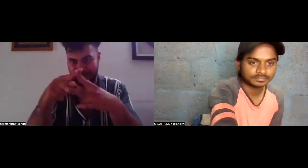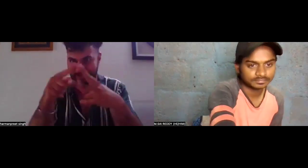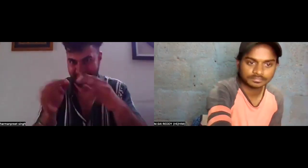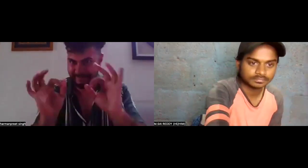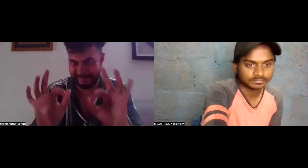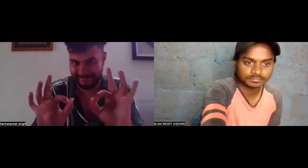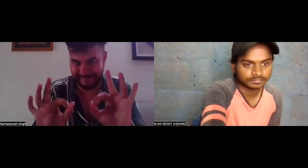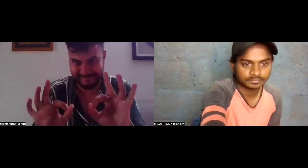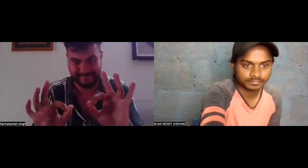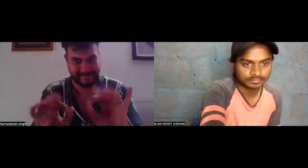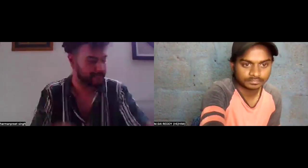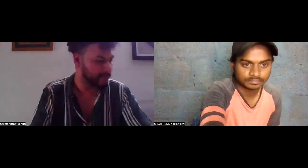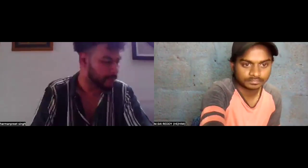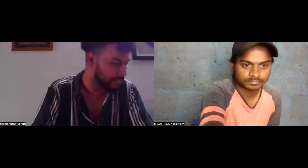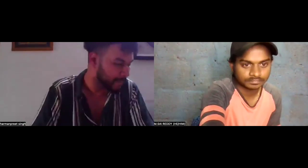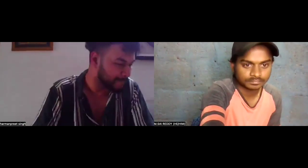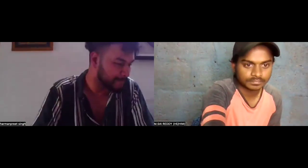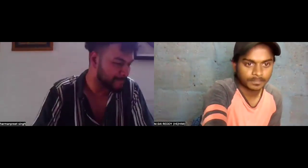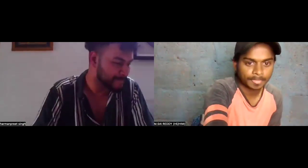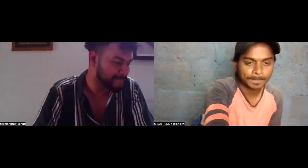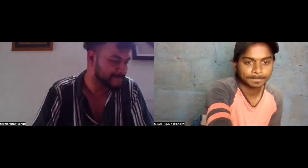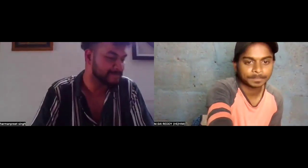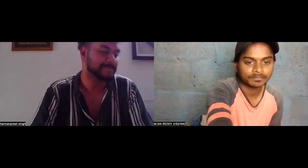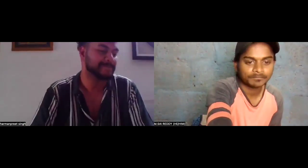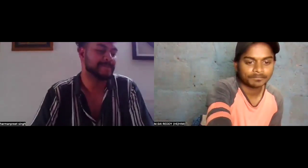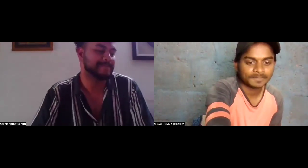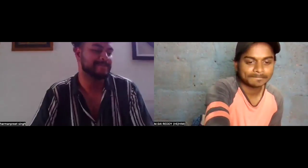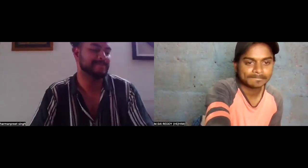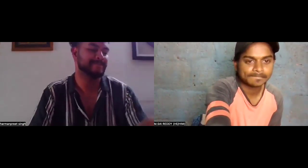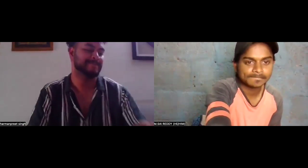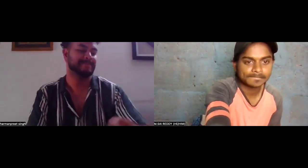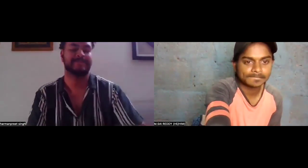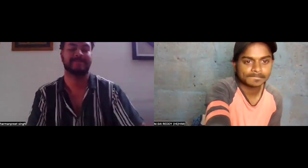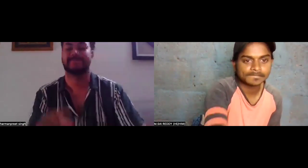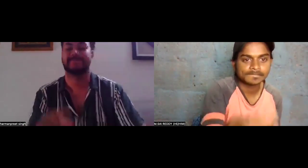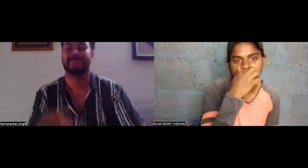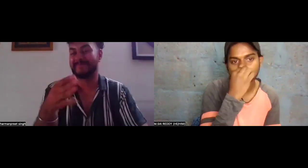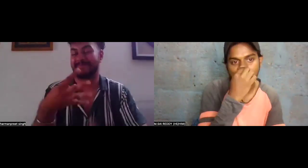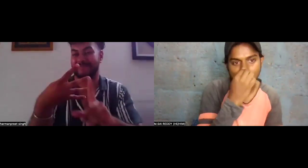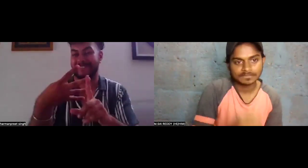from Odisha. So I'll be asking you two questions.